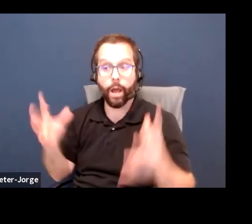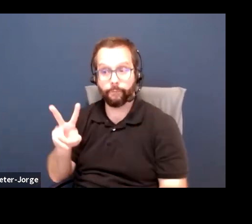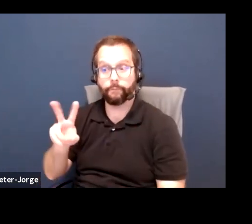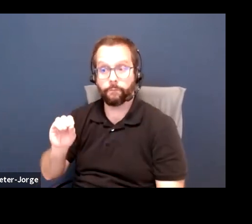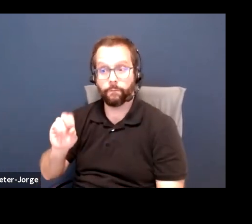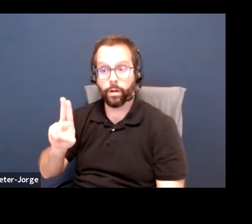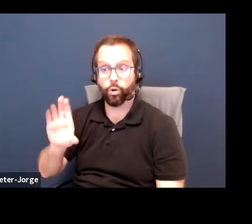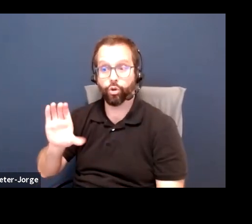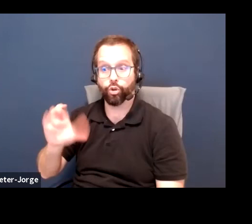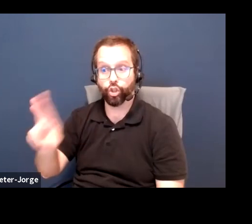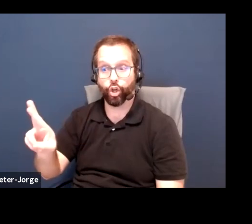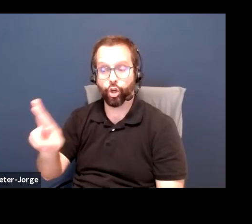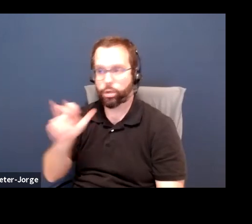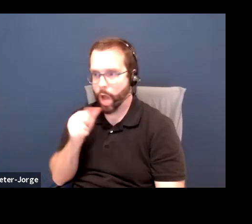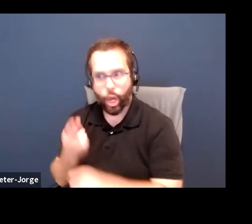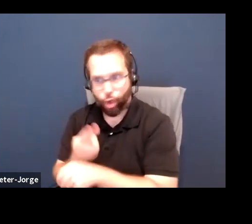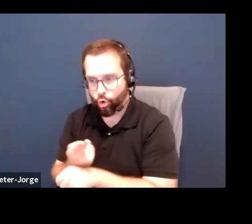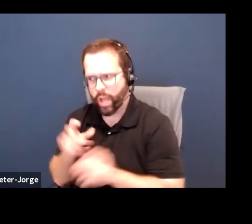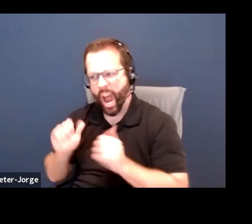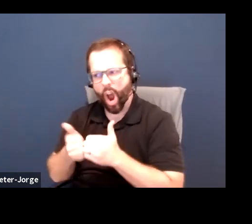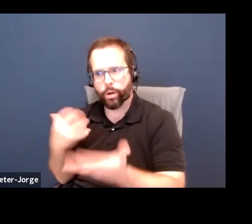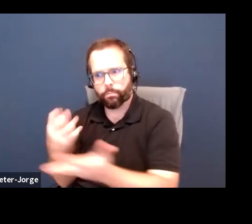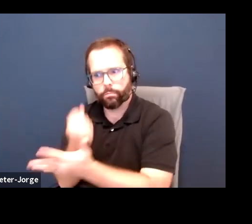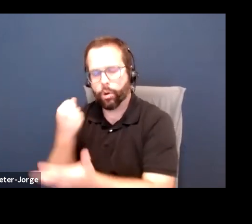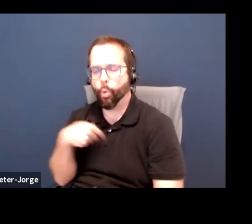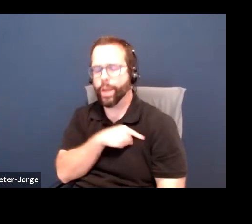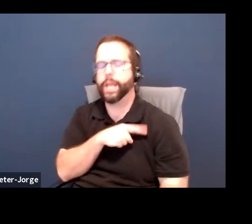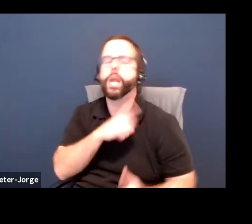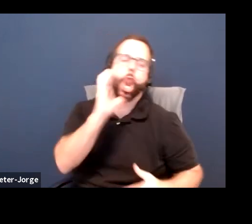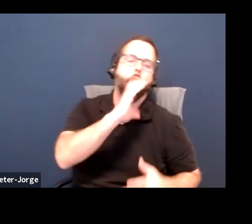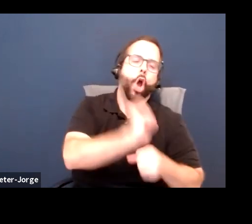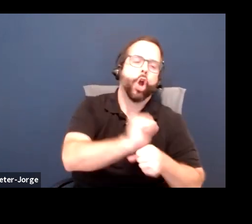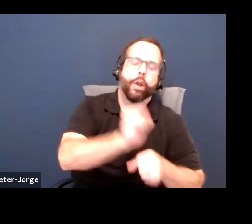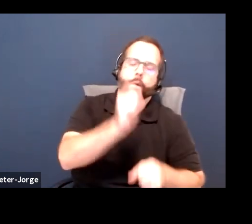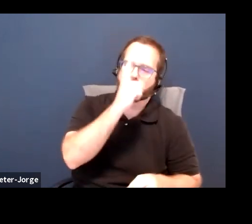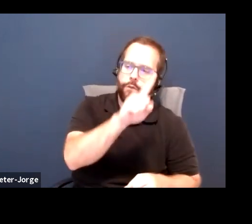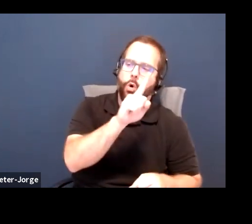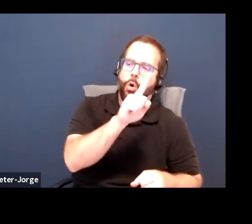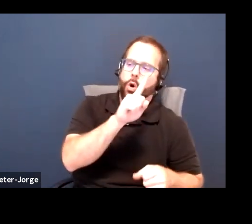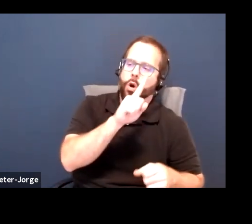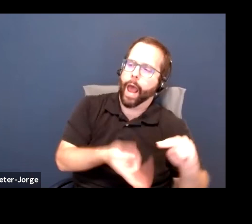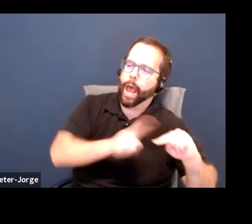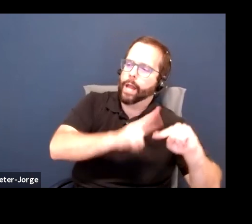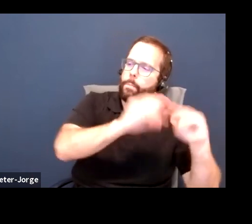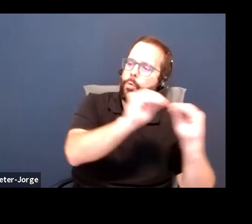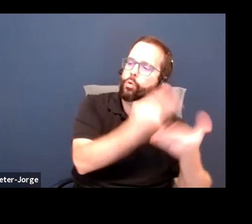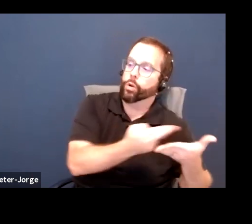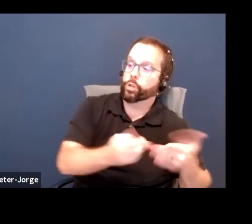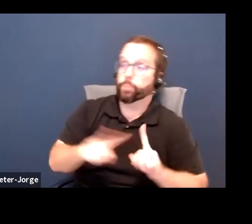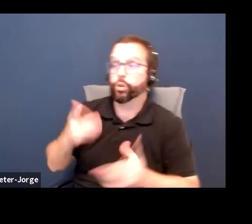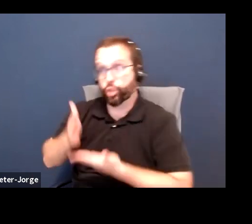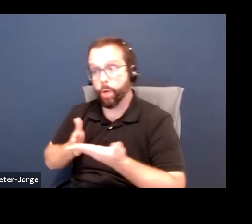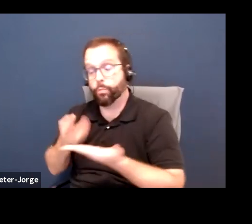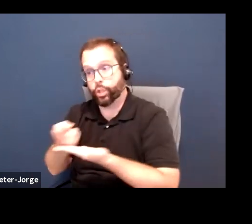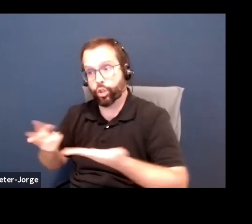So we are fighting for new resources, but there are also some unused resources that are out there. And the other thing I'll mention in